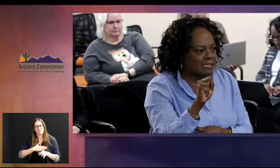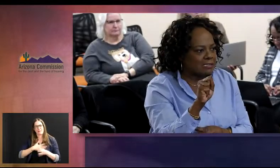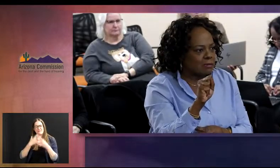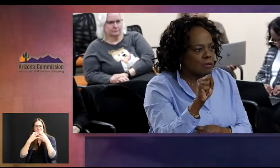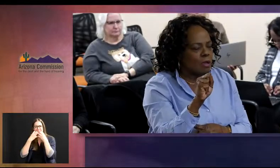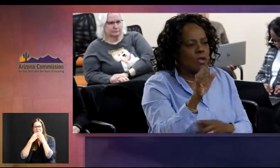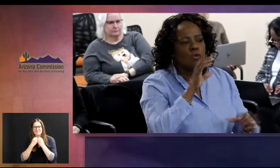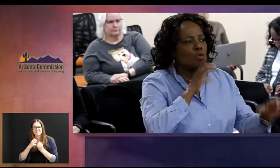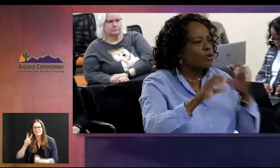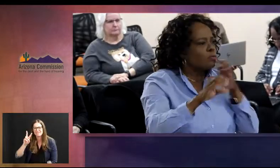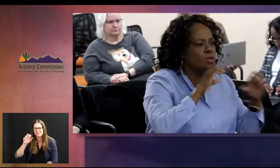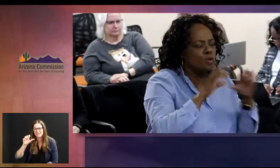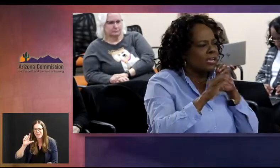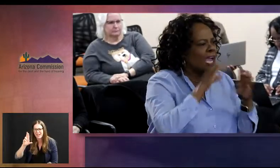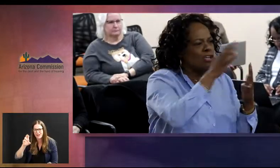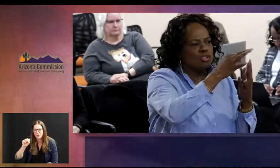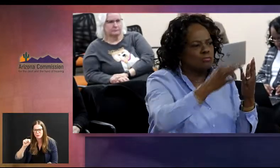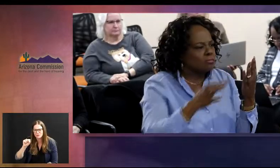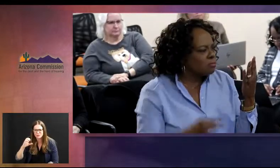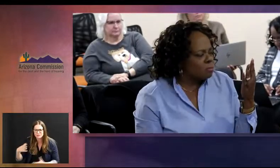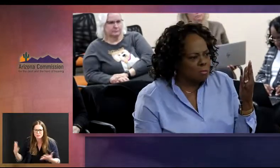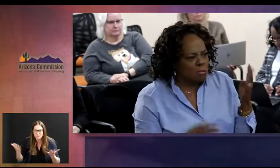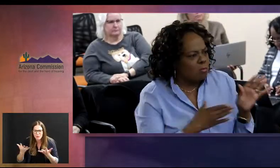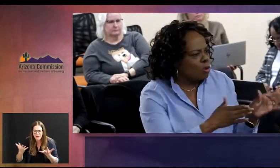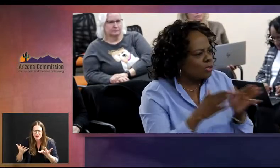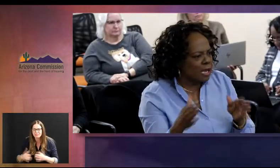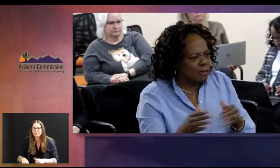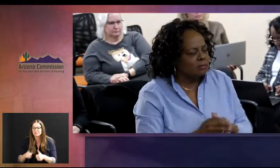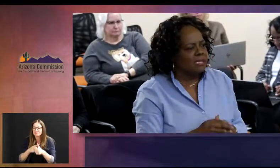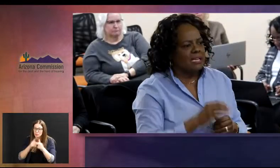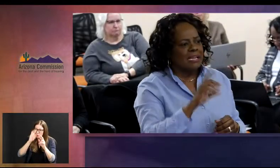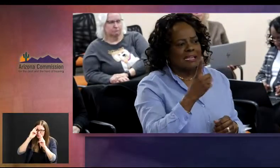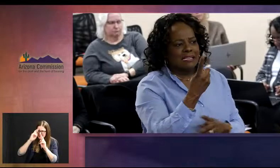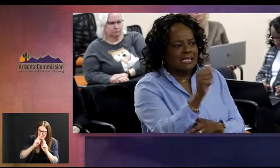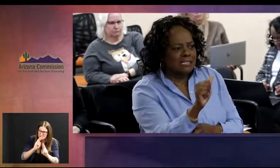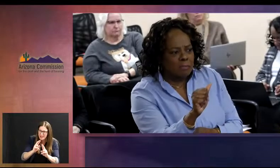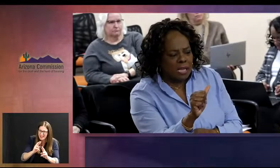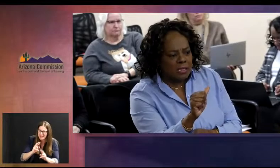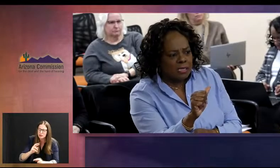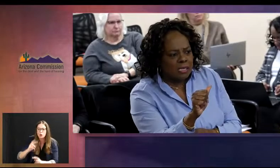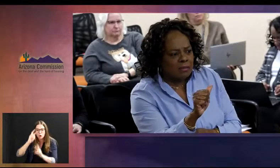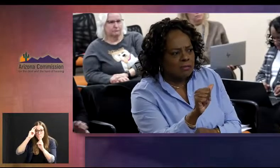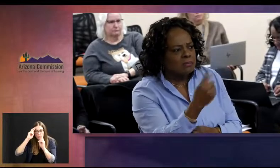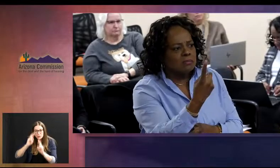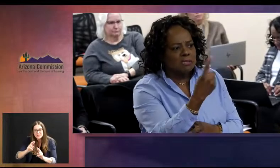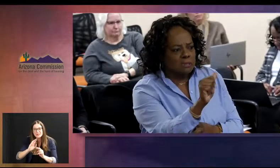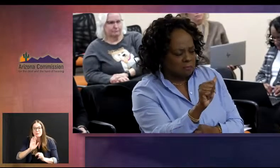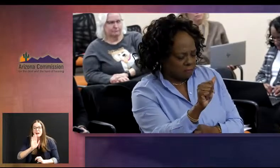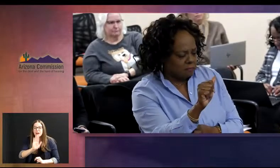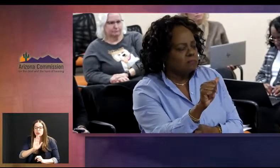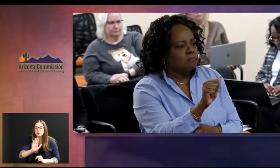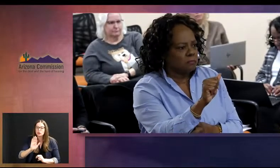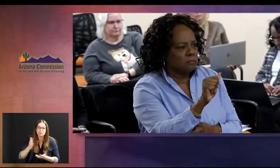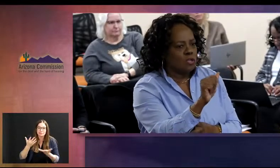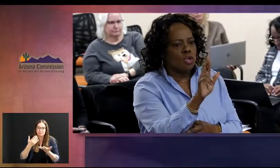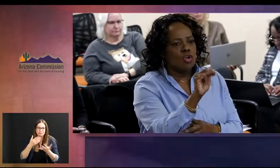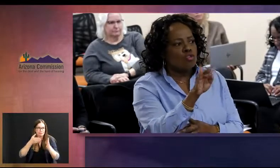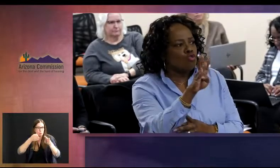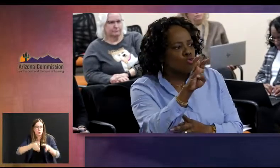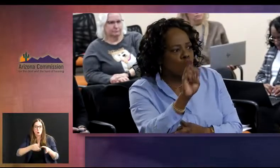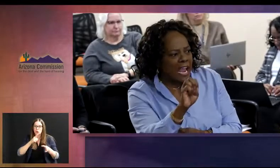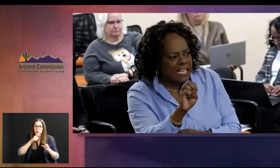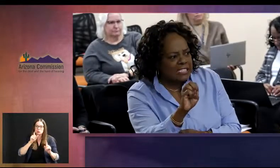regardless of your hearing status, your communication choices, your modalities, regardless of your